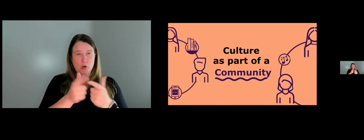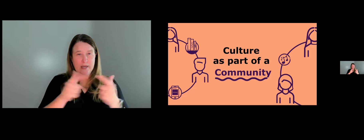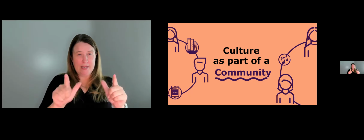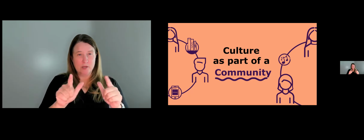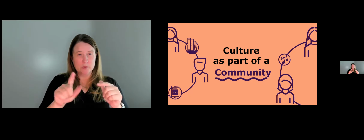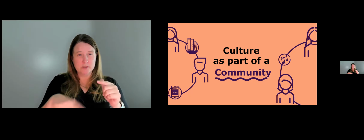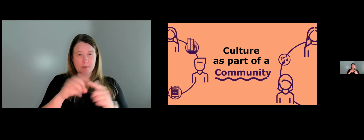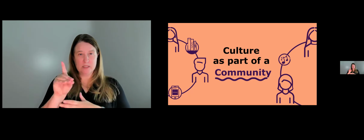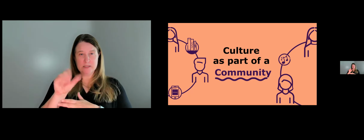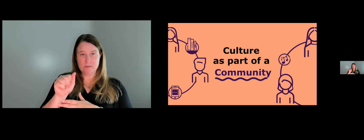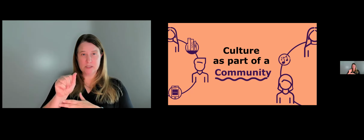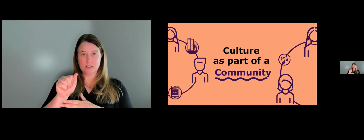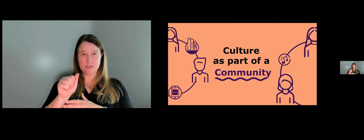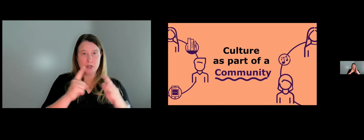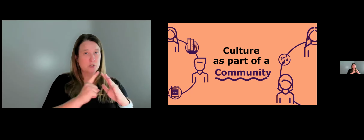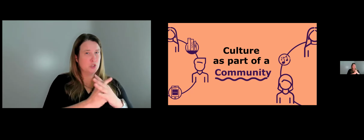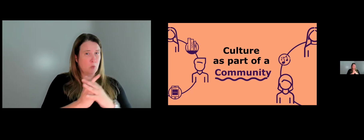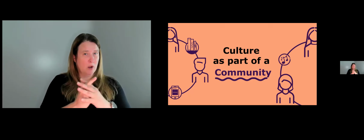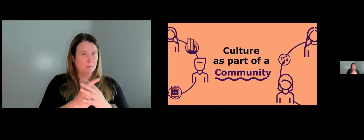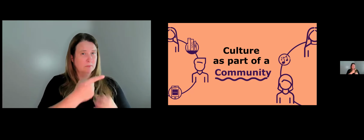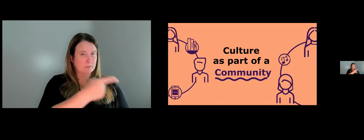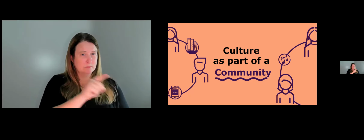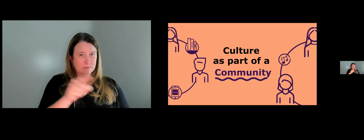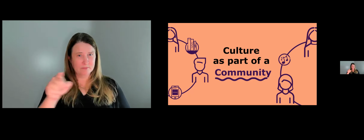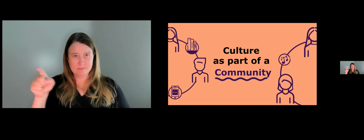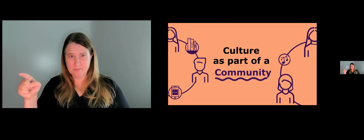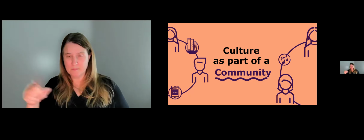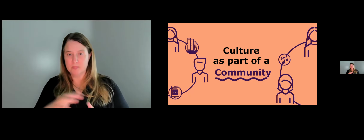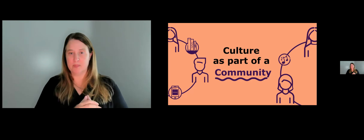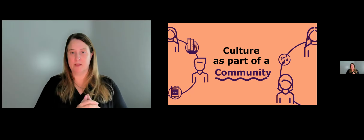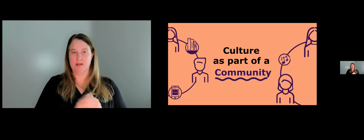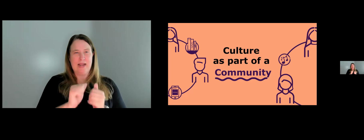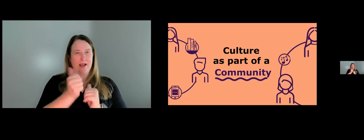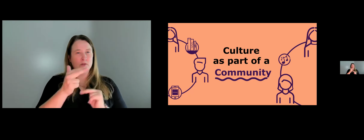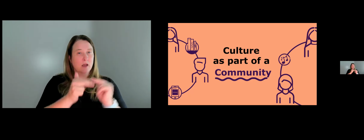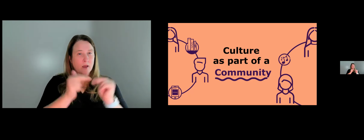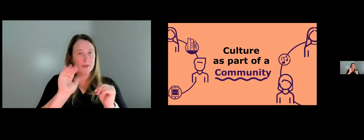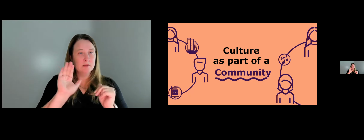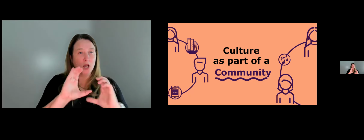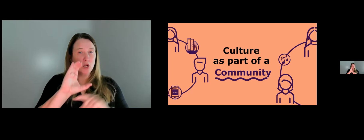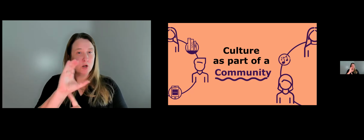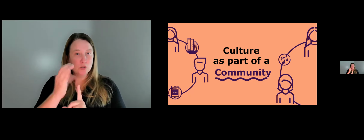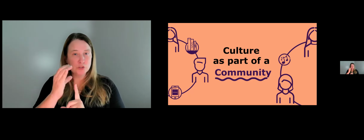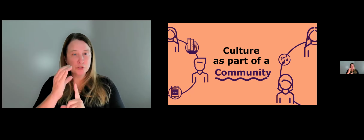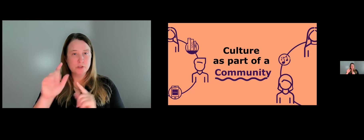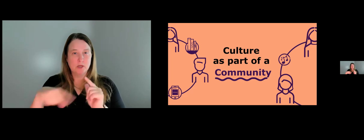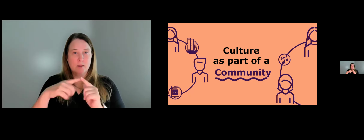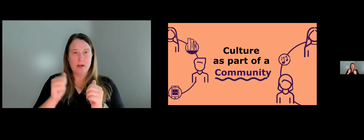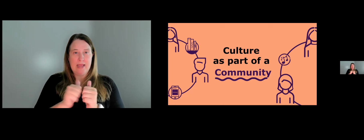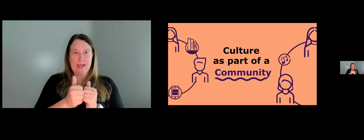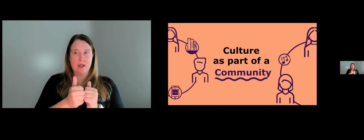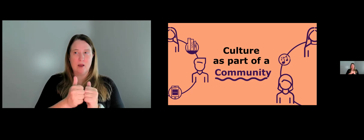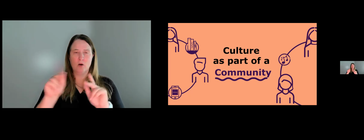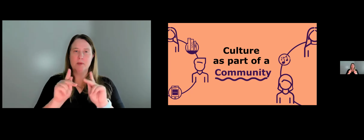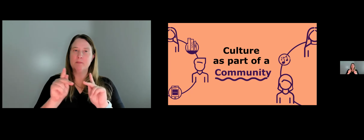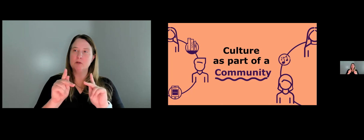organizations. Think about how your language in those different settings relates to disability. How does it show up in those different settings? How